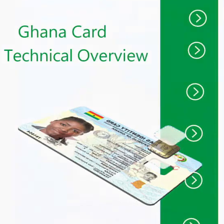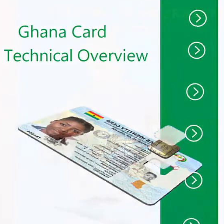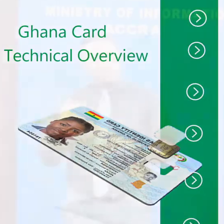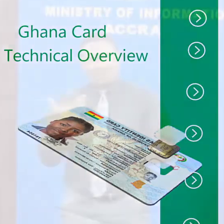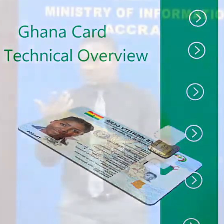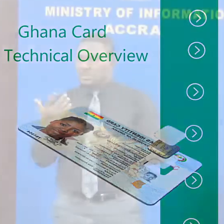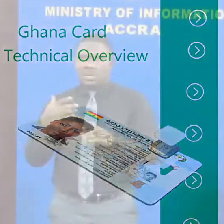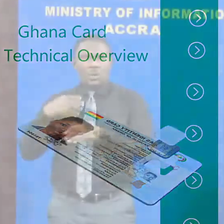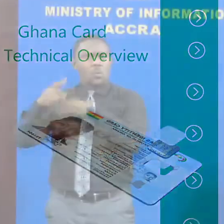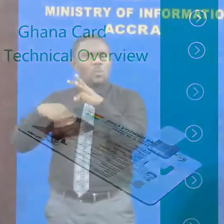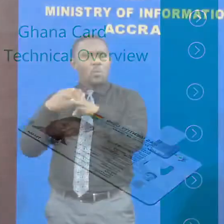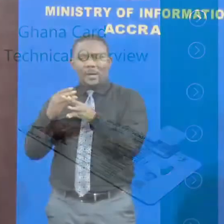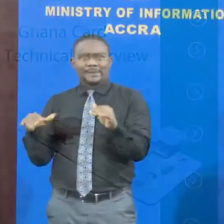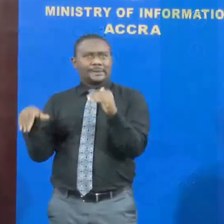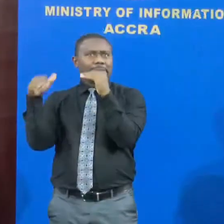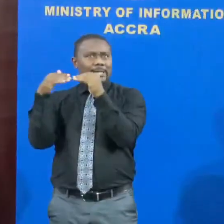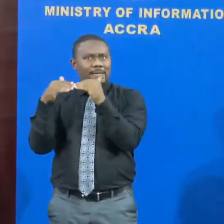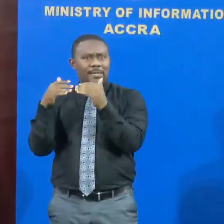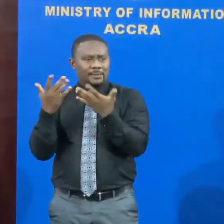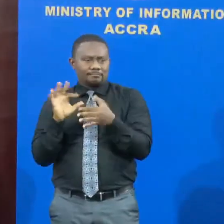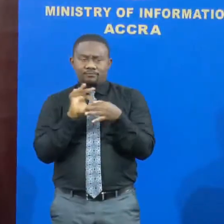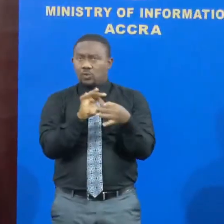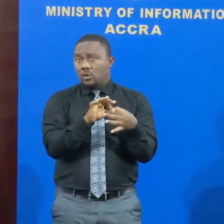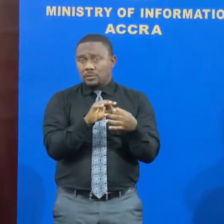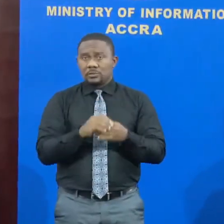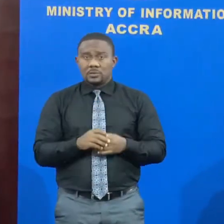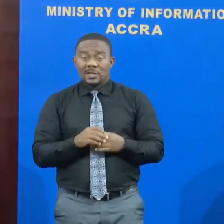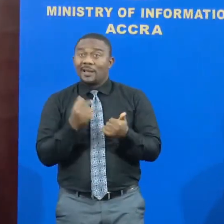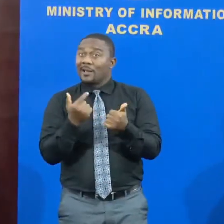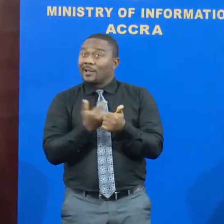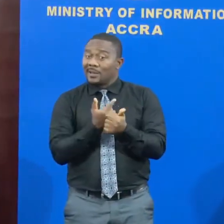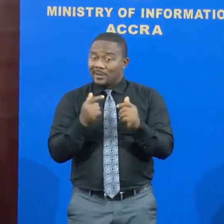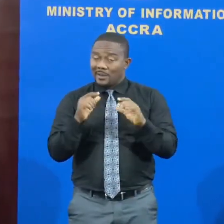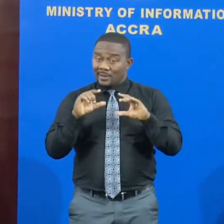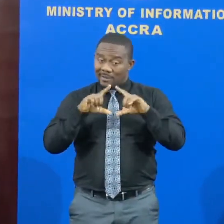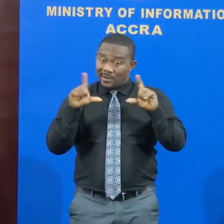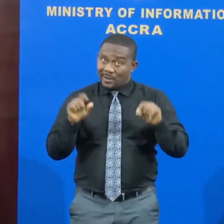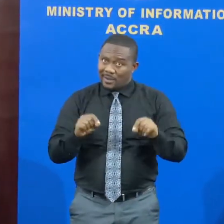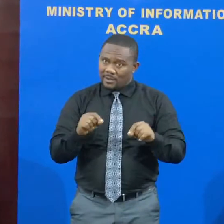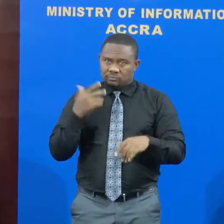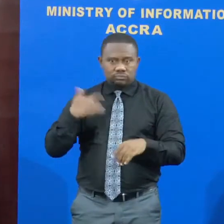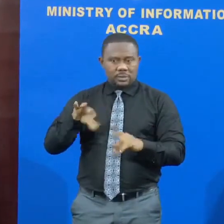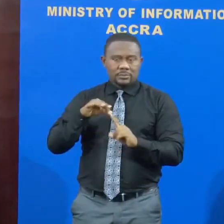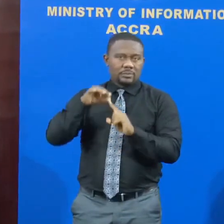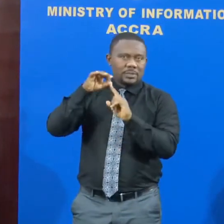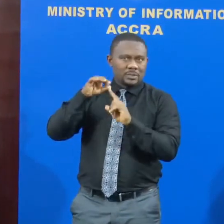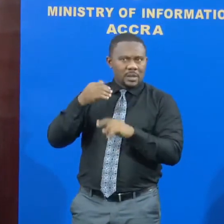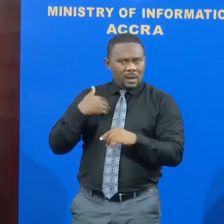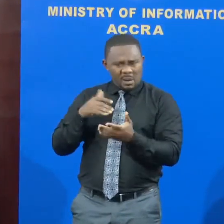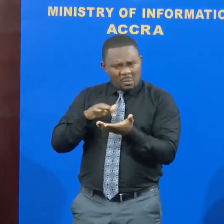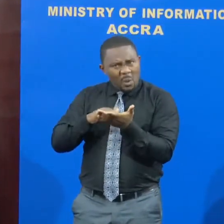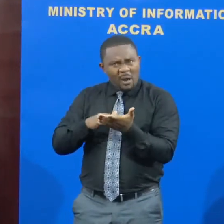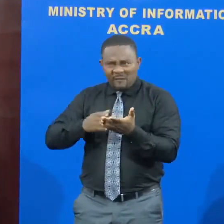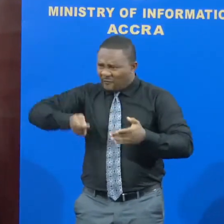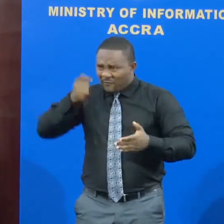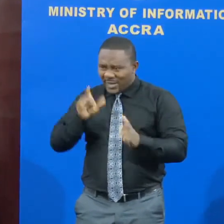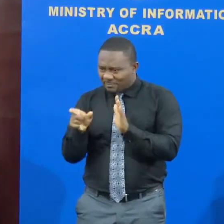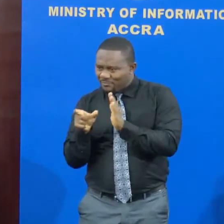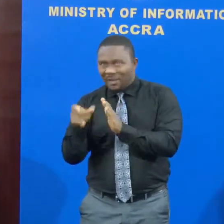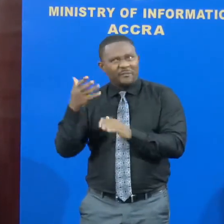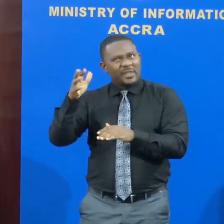certification with open standards. The Ghana card is unique. It has biometric verification system that is fast, it's accurate, and